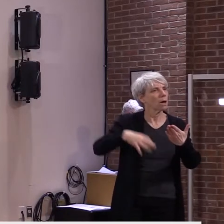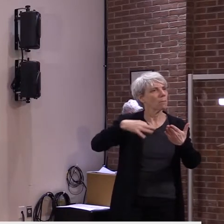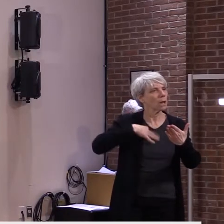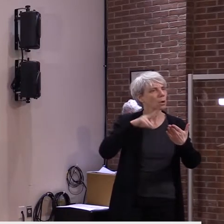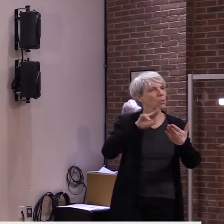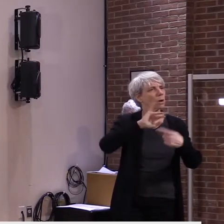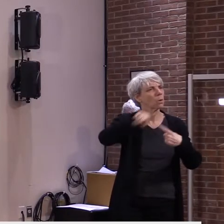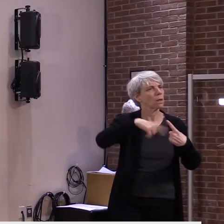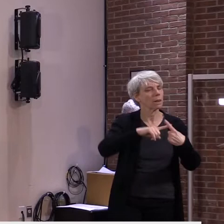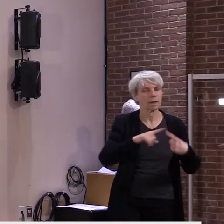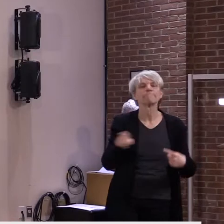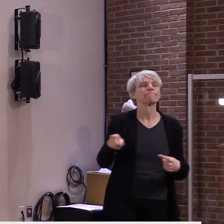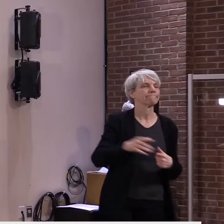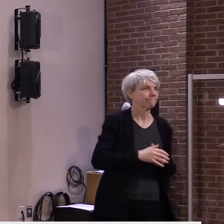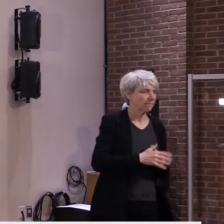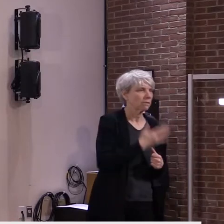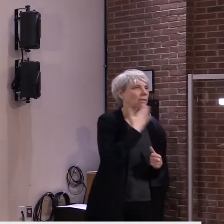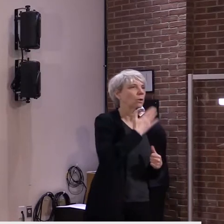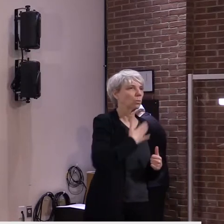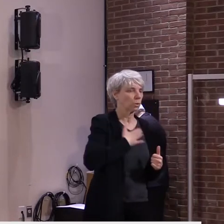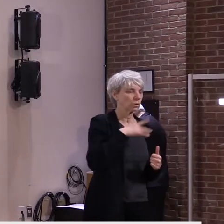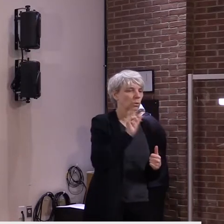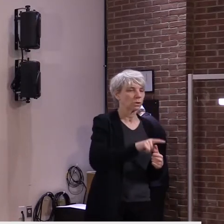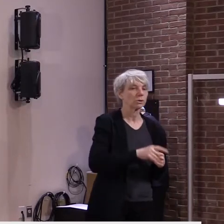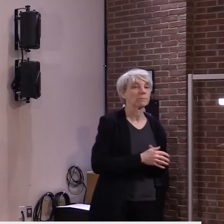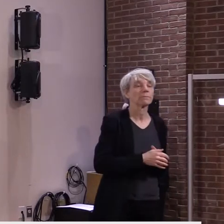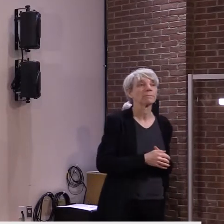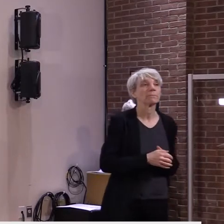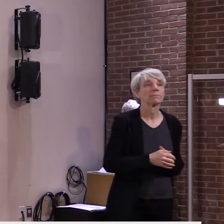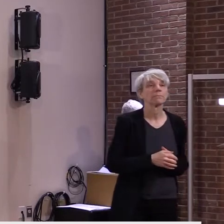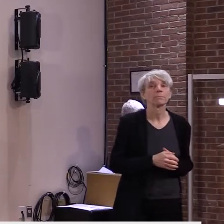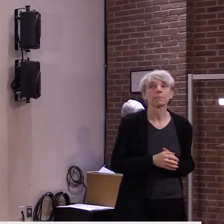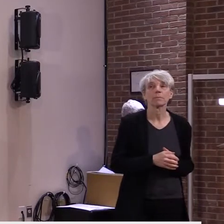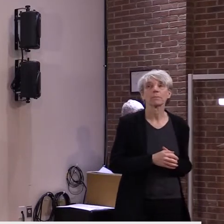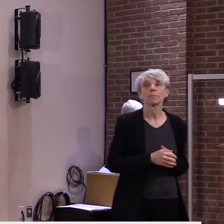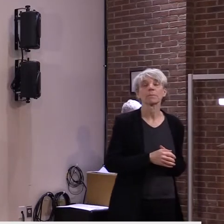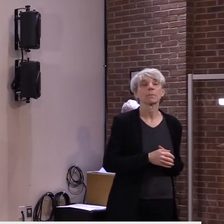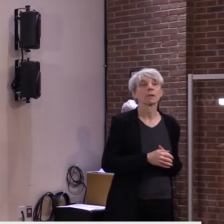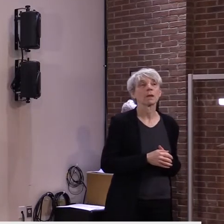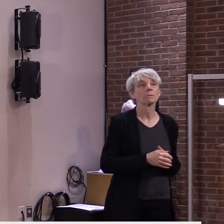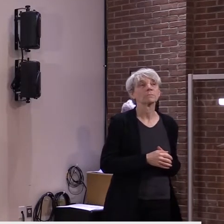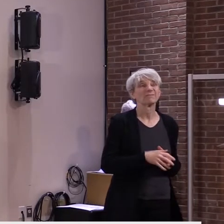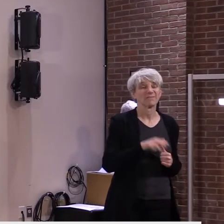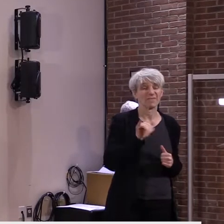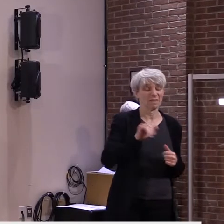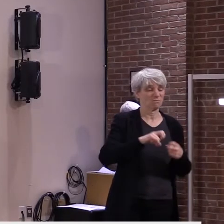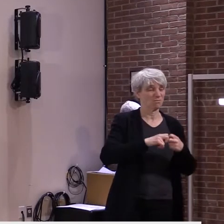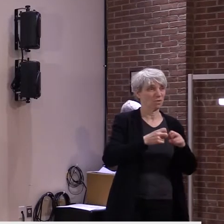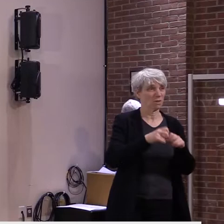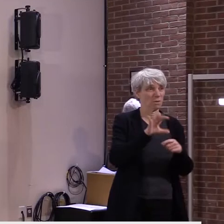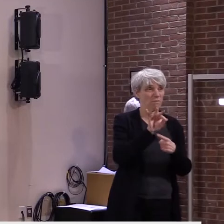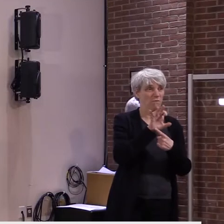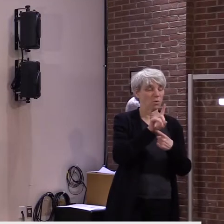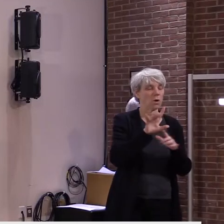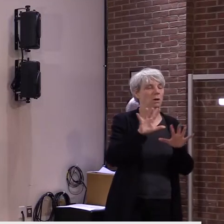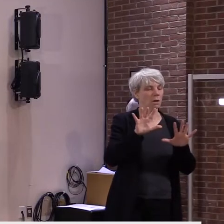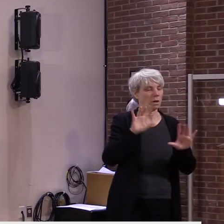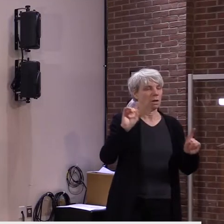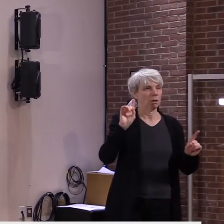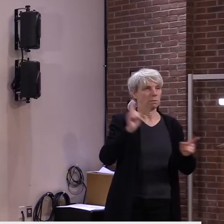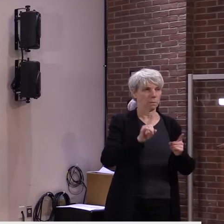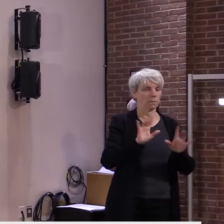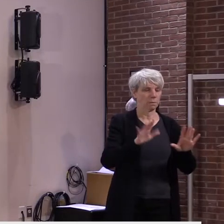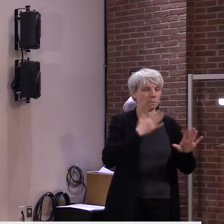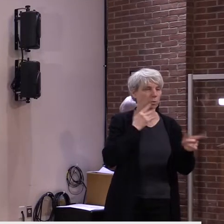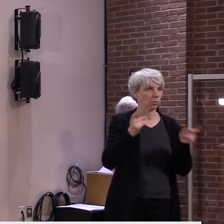Thanks and appreciate the question. In general, the fraud situation is under control in